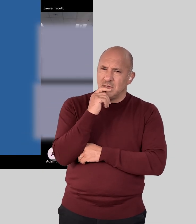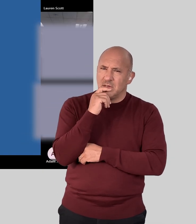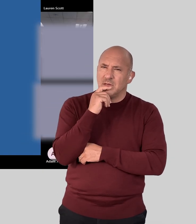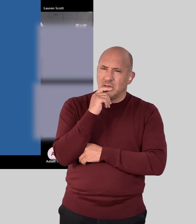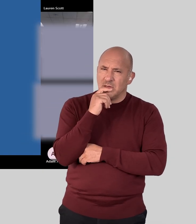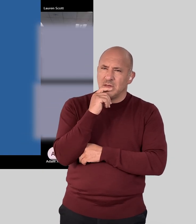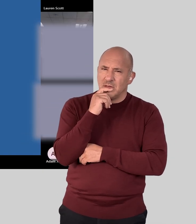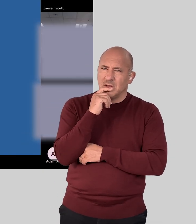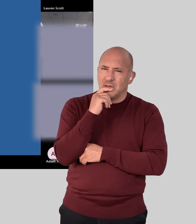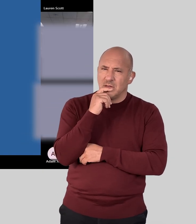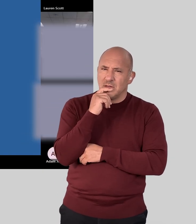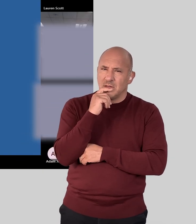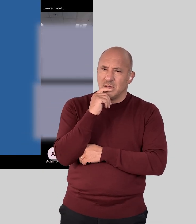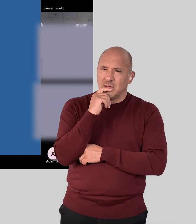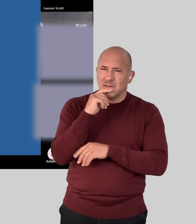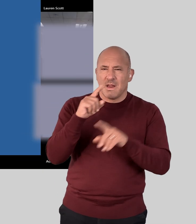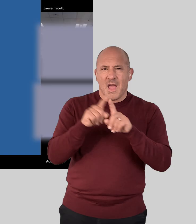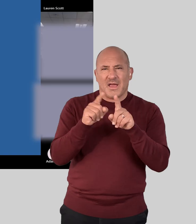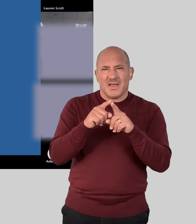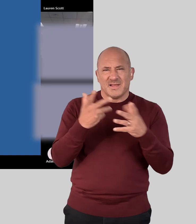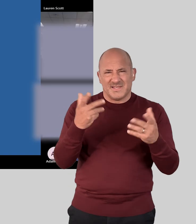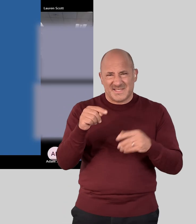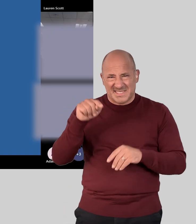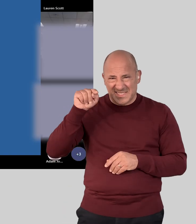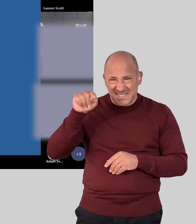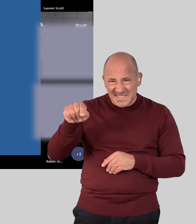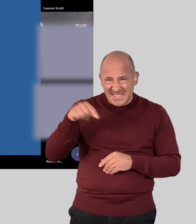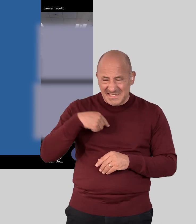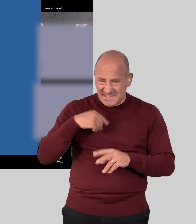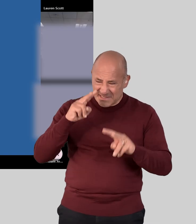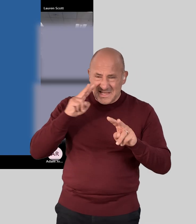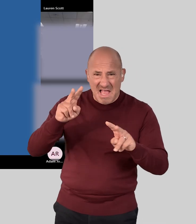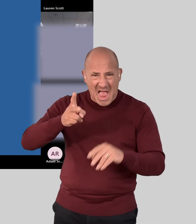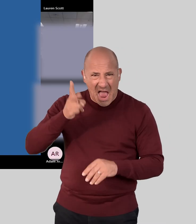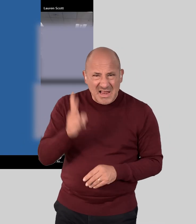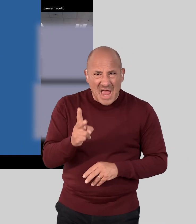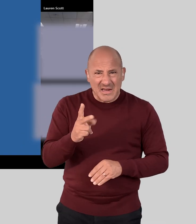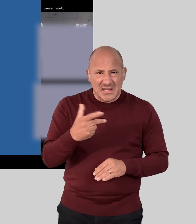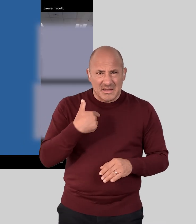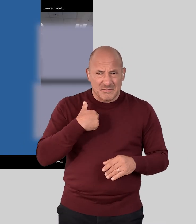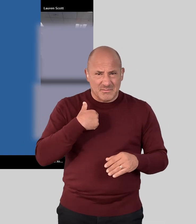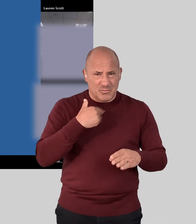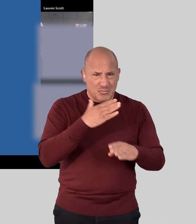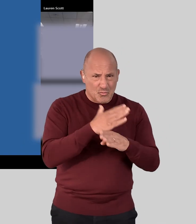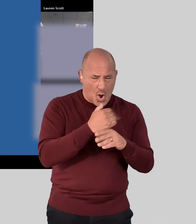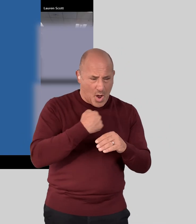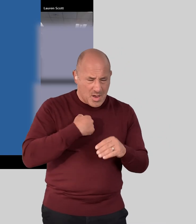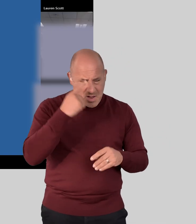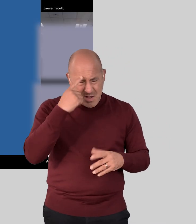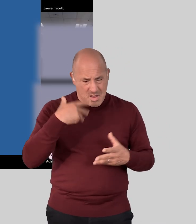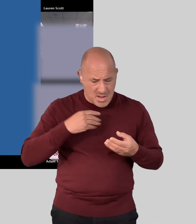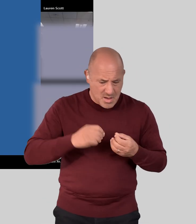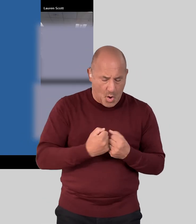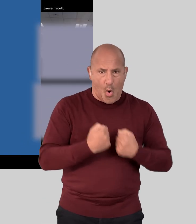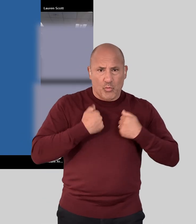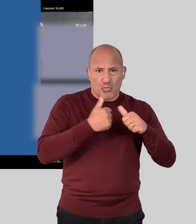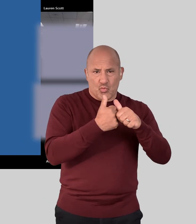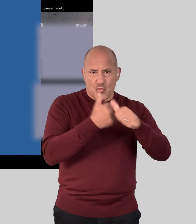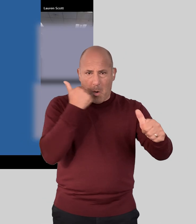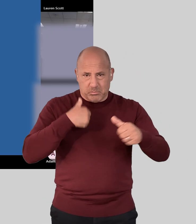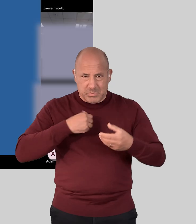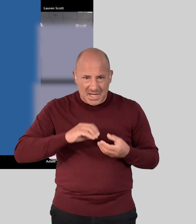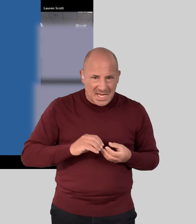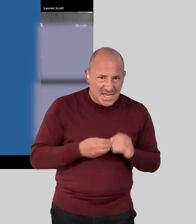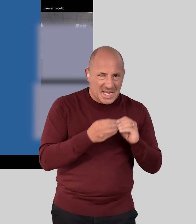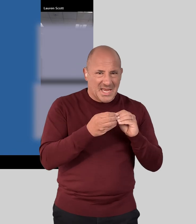do I access them again, through the work that I then endeavored to do through creating my